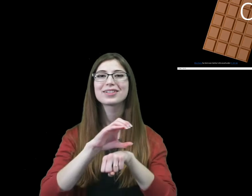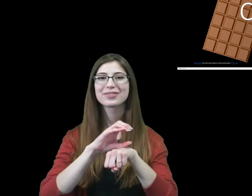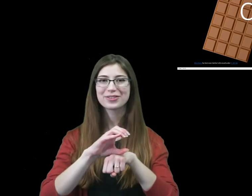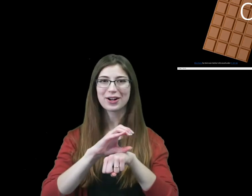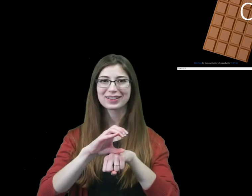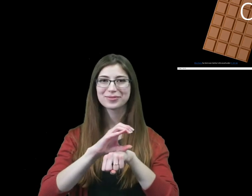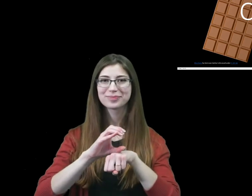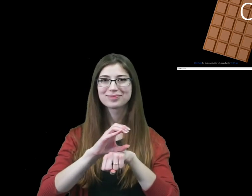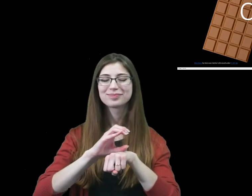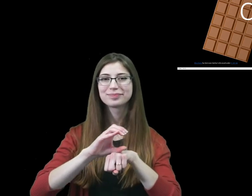Chocolate.